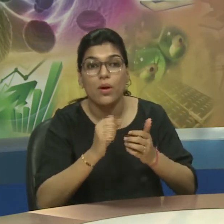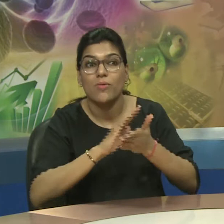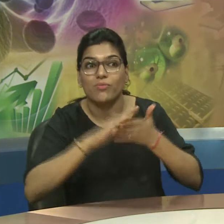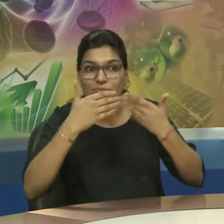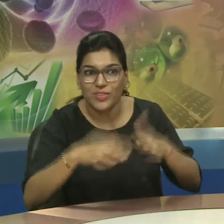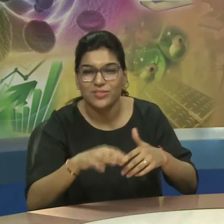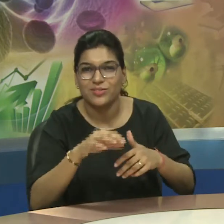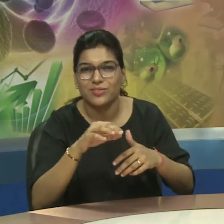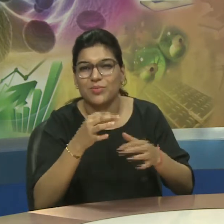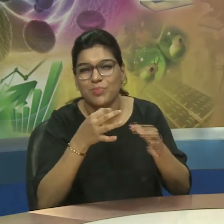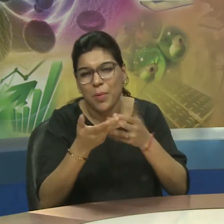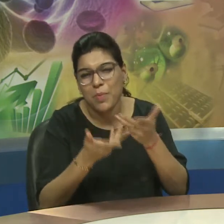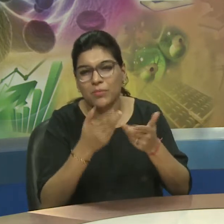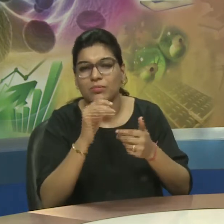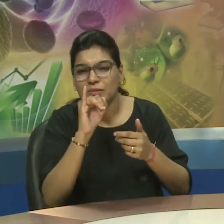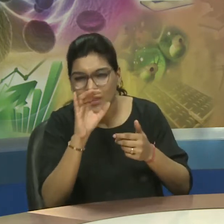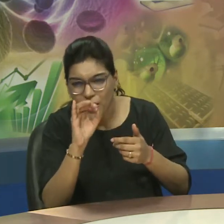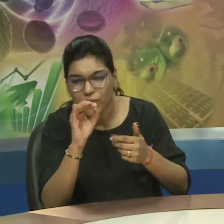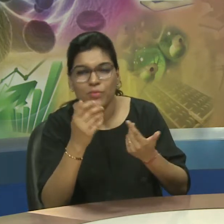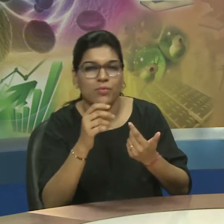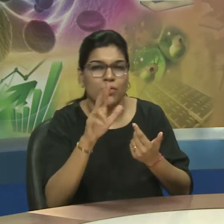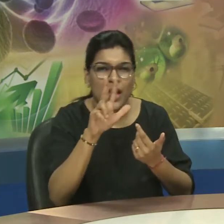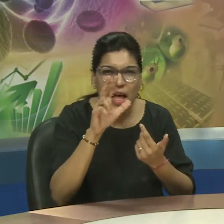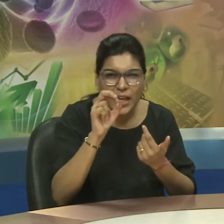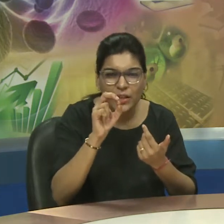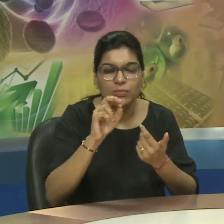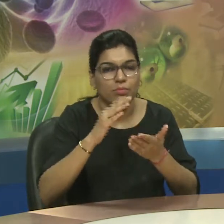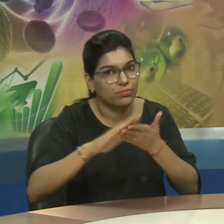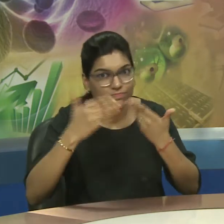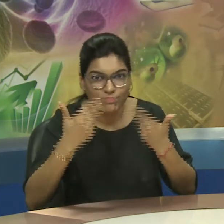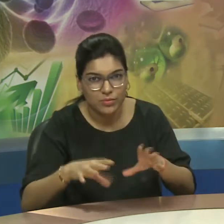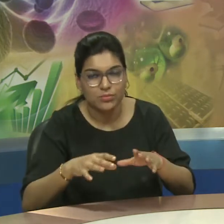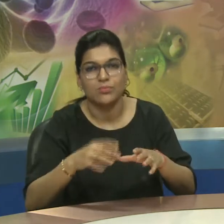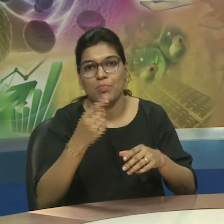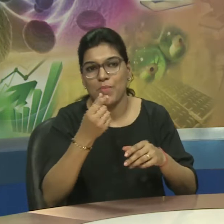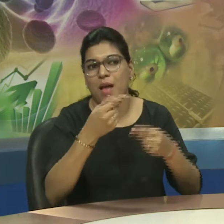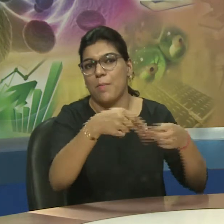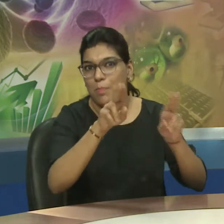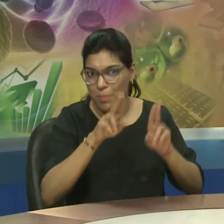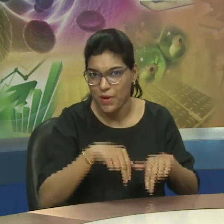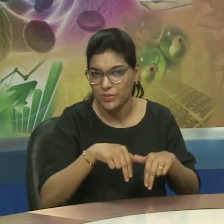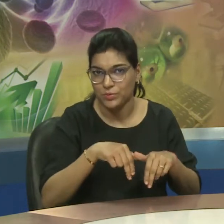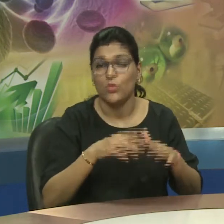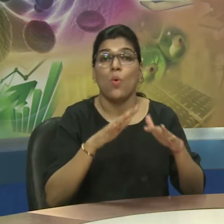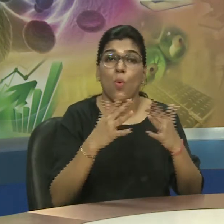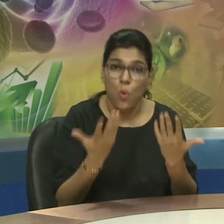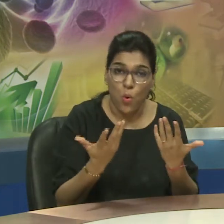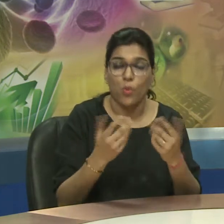The sum assured due for payment to the heirs of